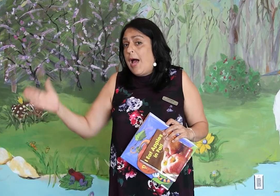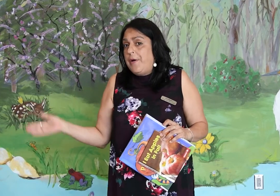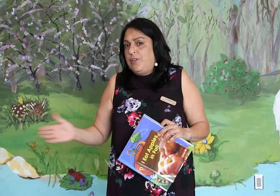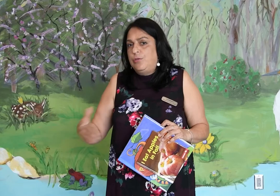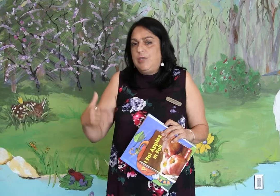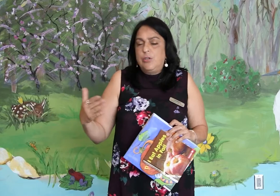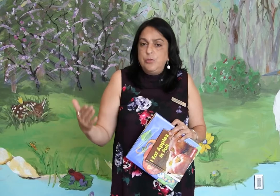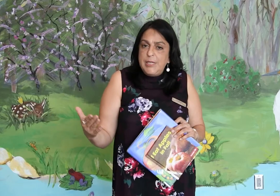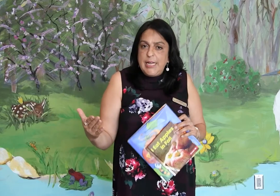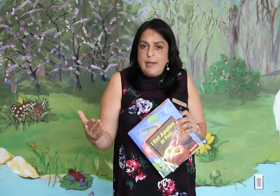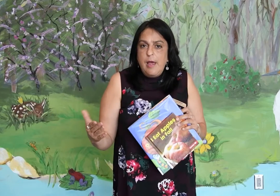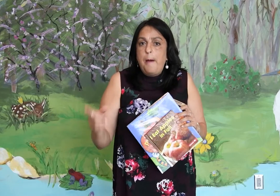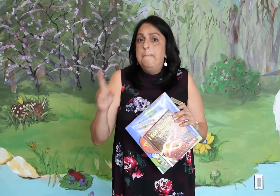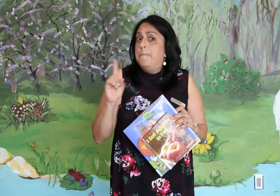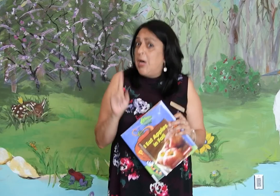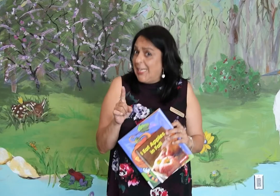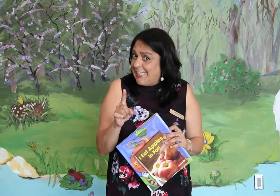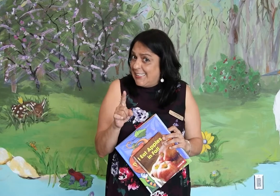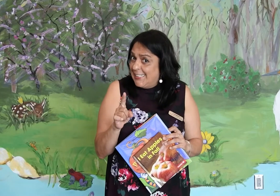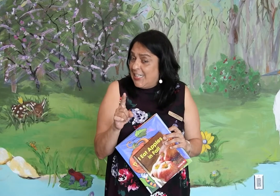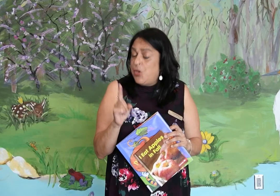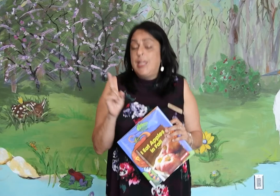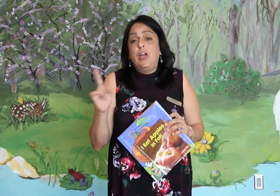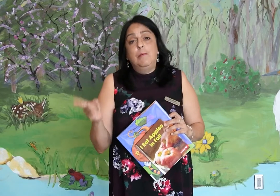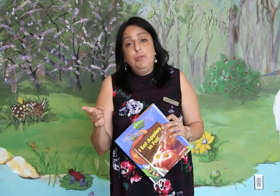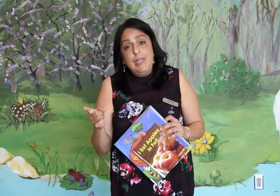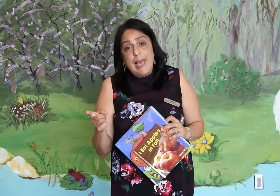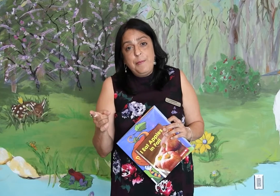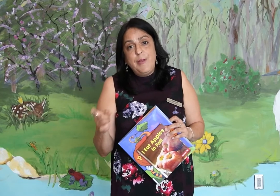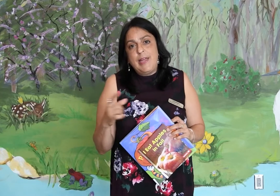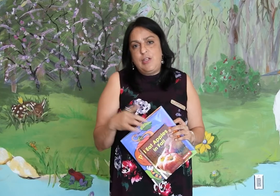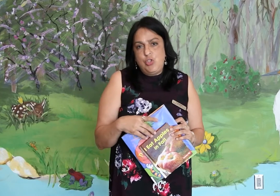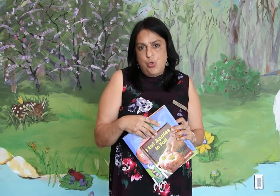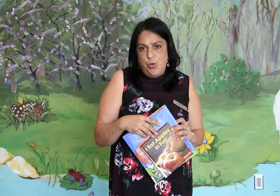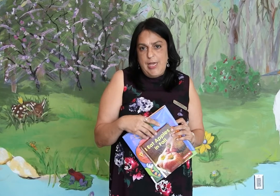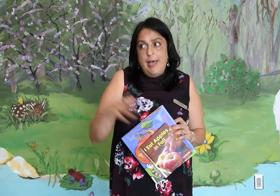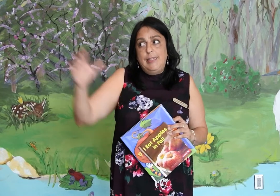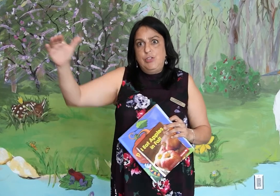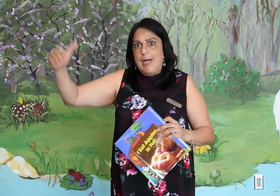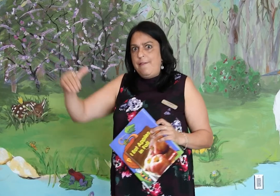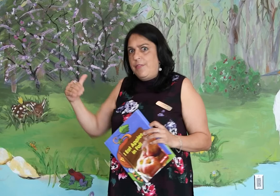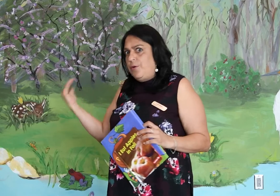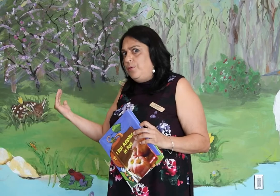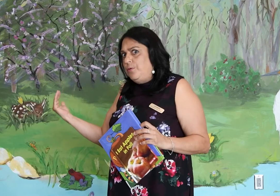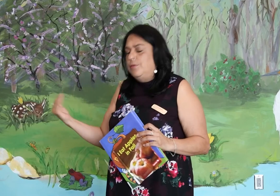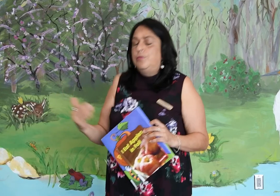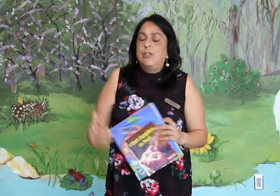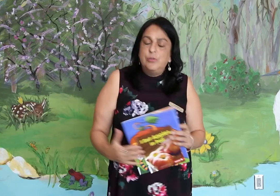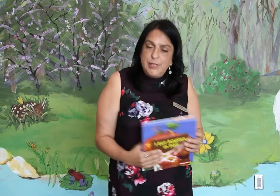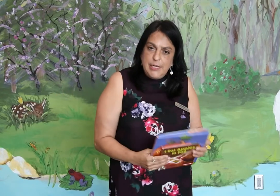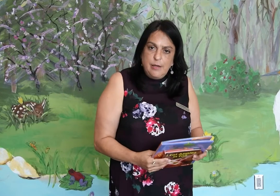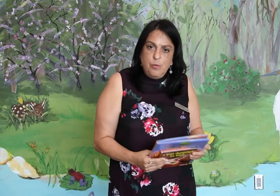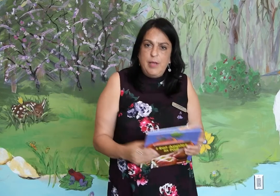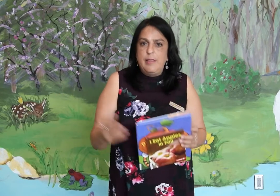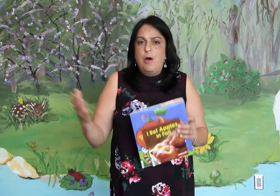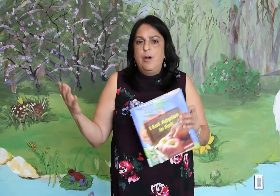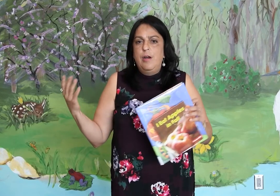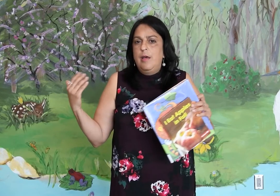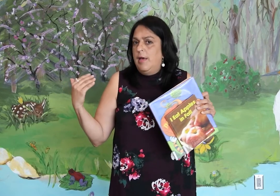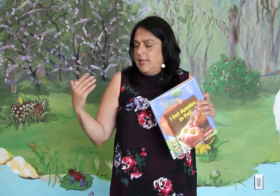and do trick-or-treating, but you can come to the library and enjoy drive-through trick-or-treating with our